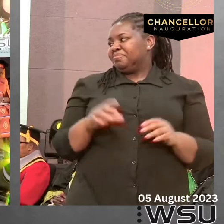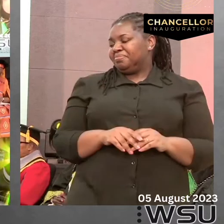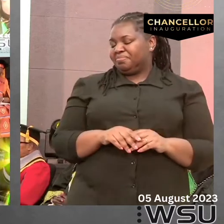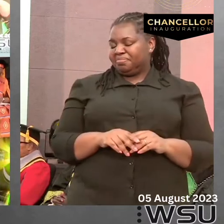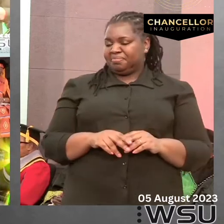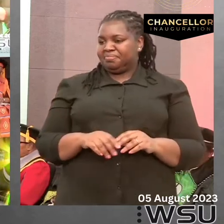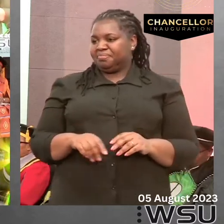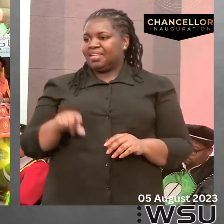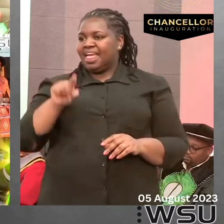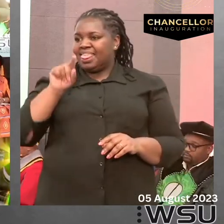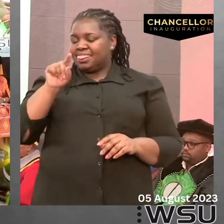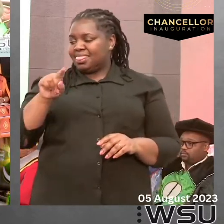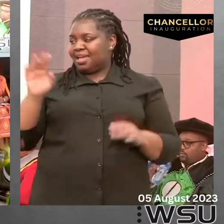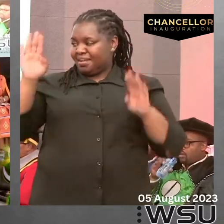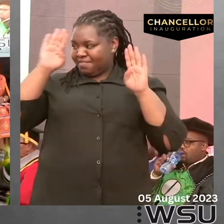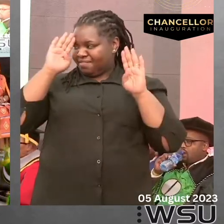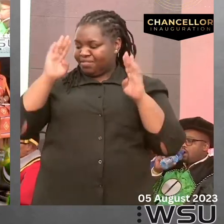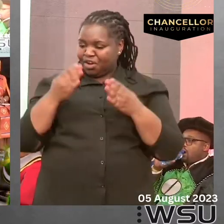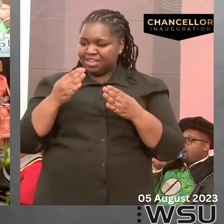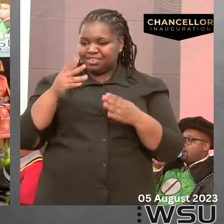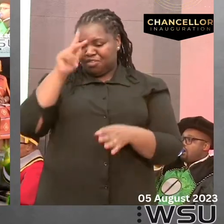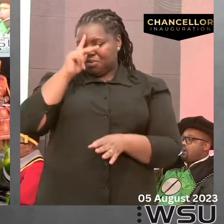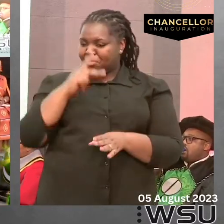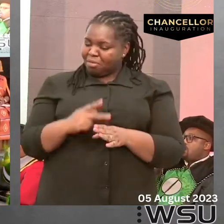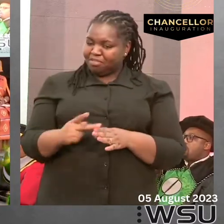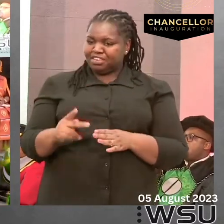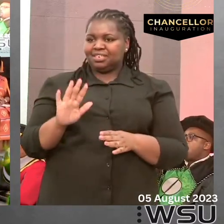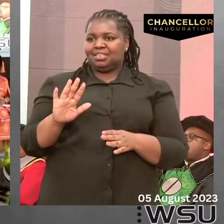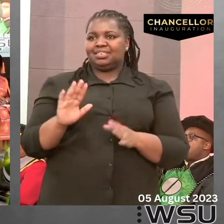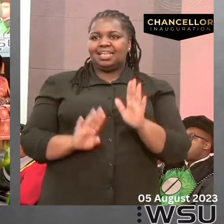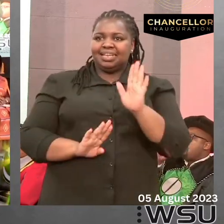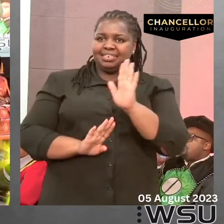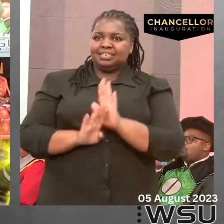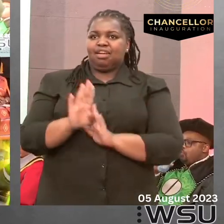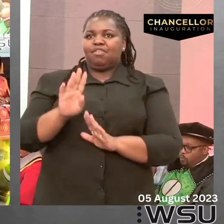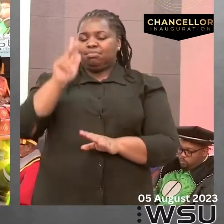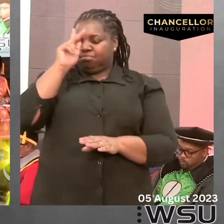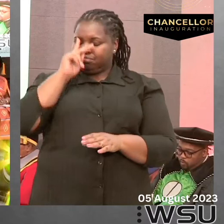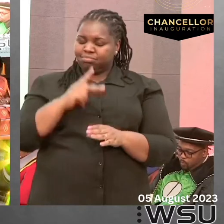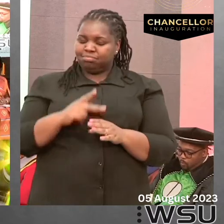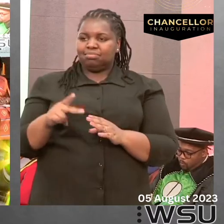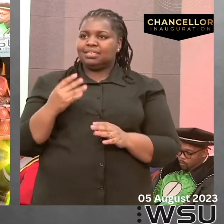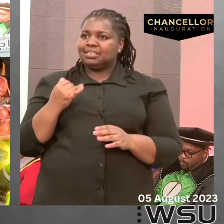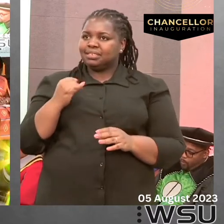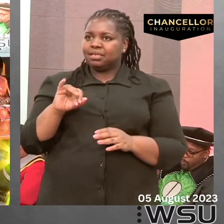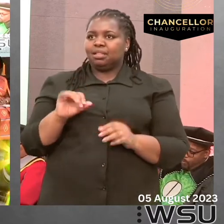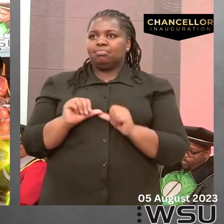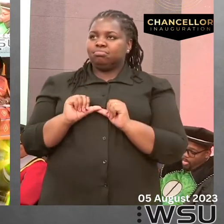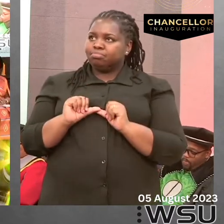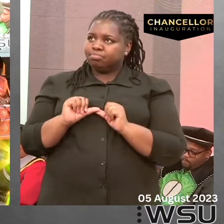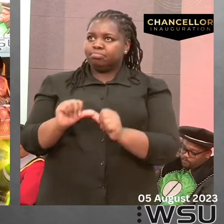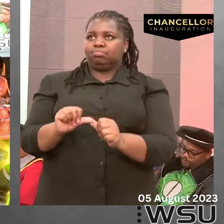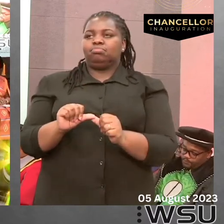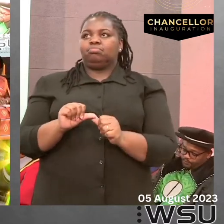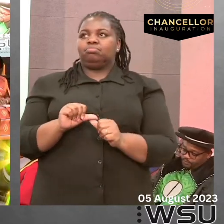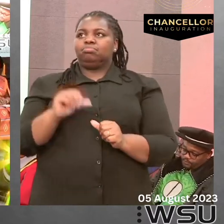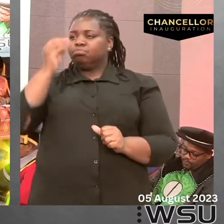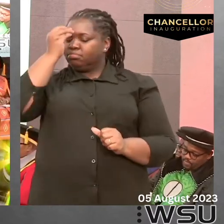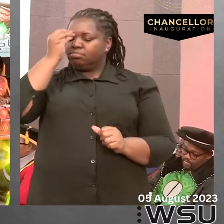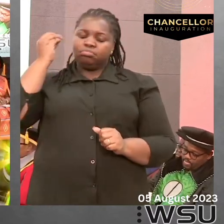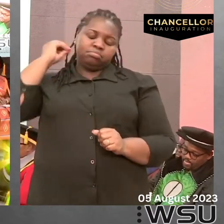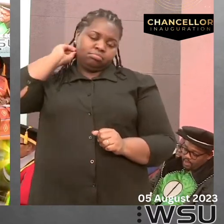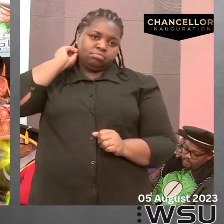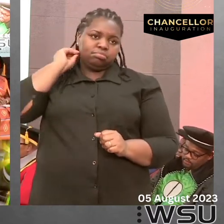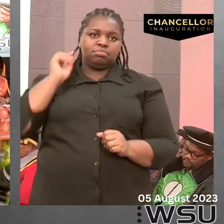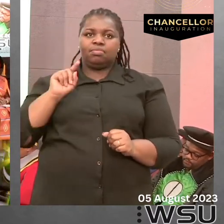So that focus on professionals, on developing professionals, remained very much embedded in